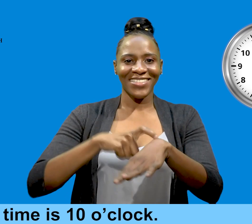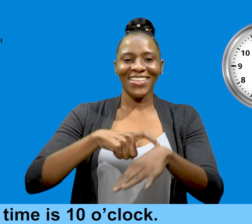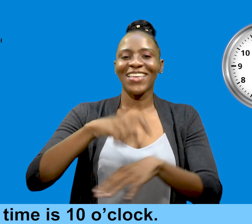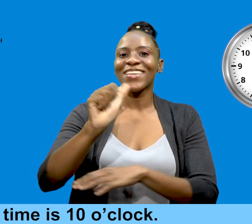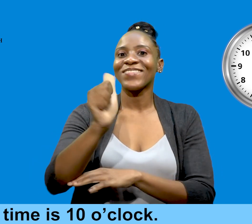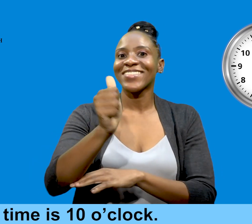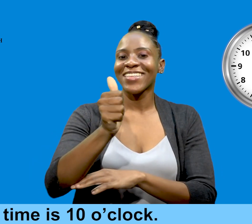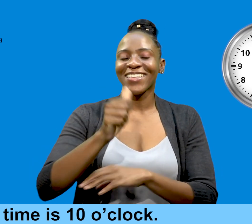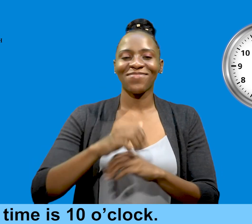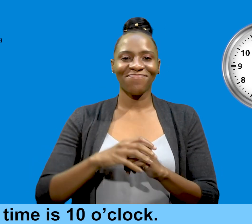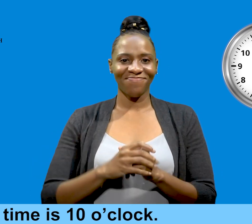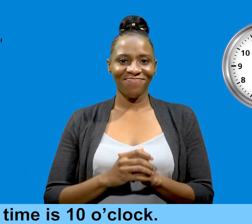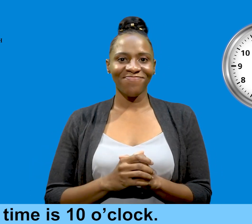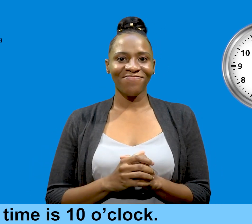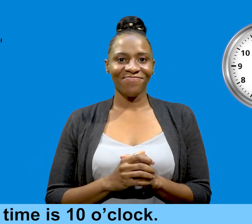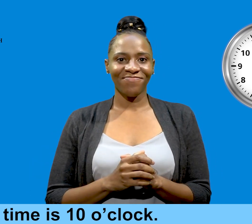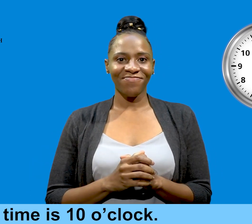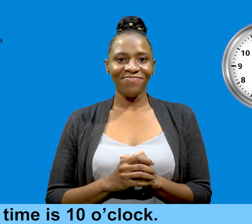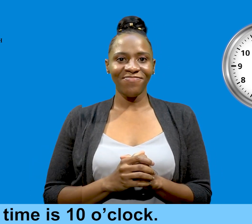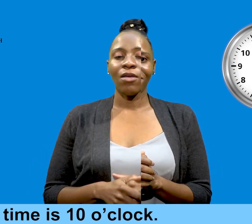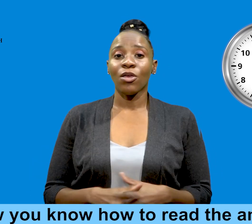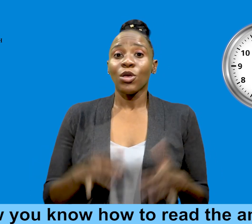Correct, the time is 10 o'clock.